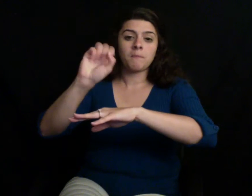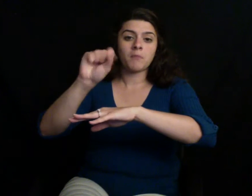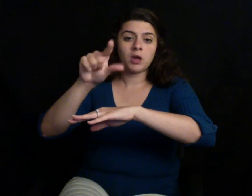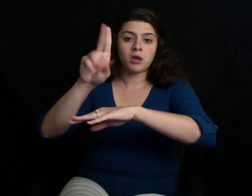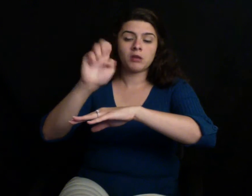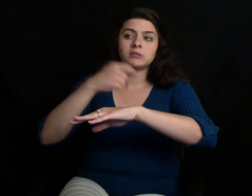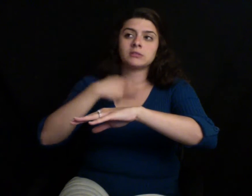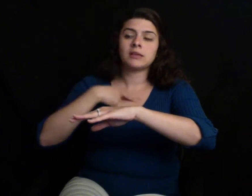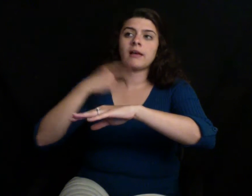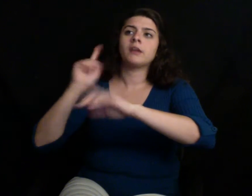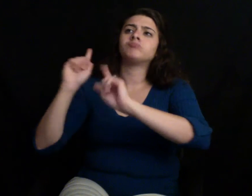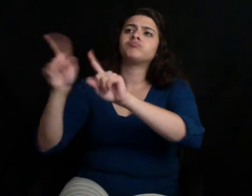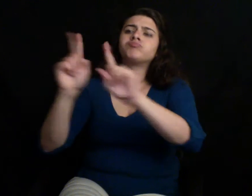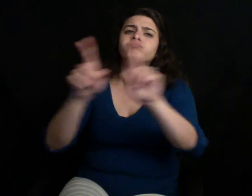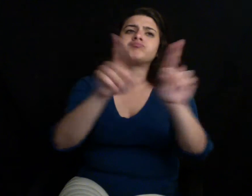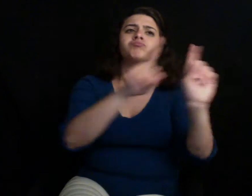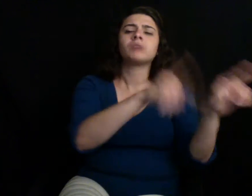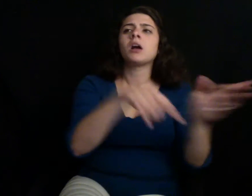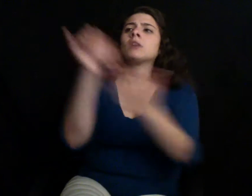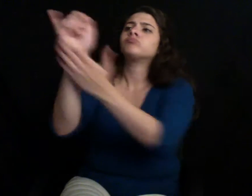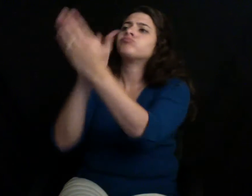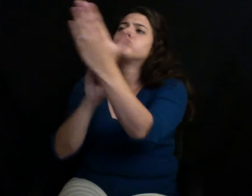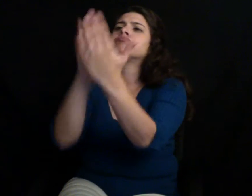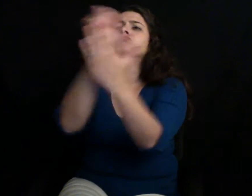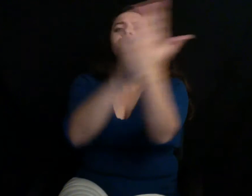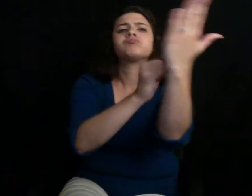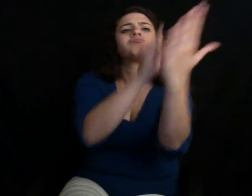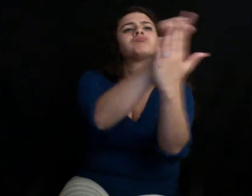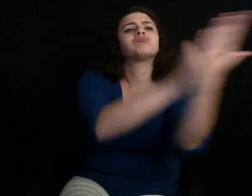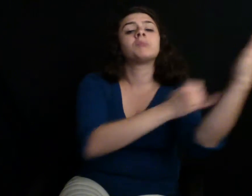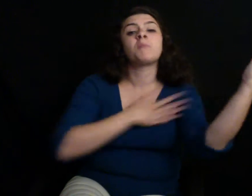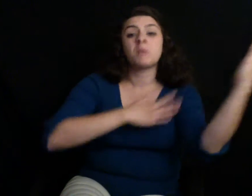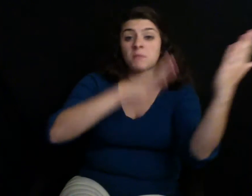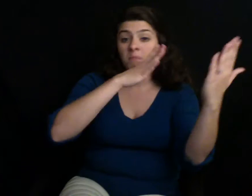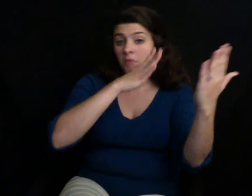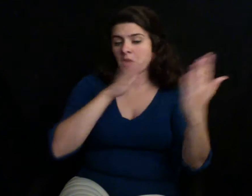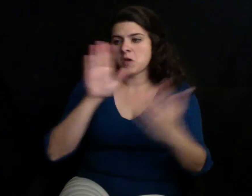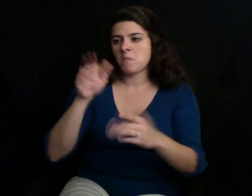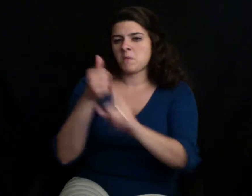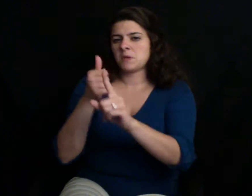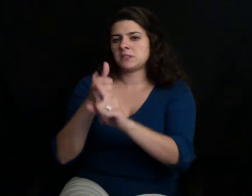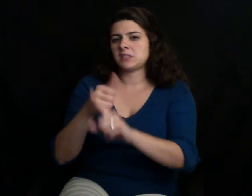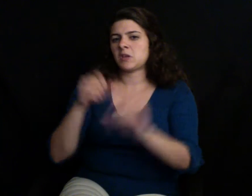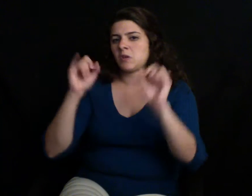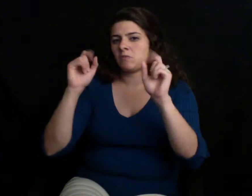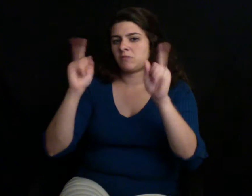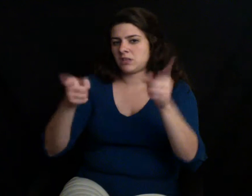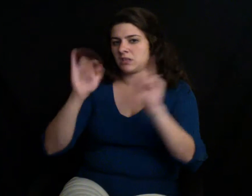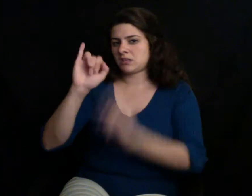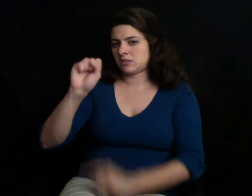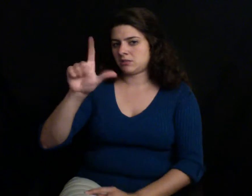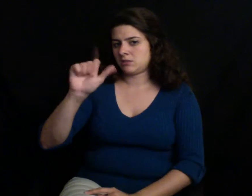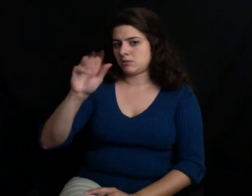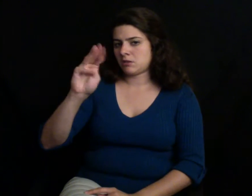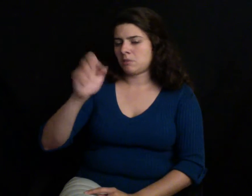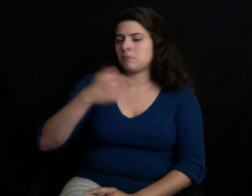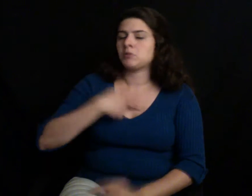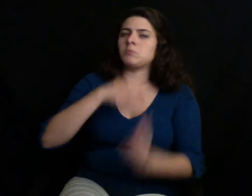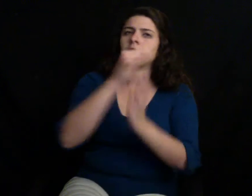like things on the walls. And my mother was in the Nation of Islam, so I used to draw like Farrakhan and Elijah Muhammad on the walls of the mosque. And then